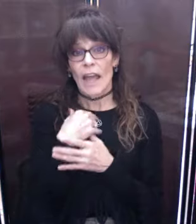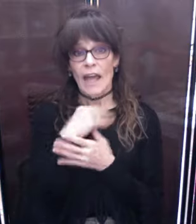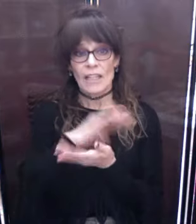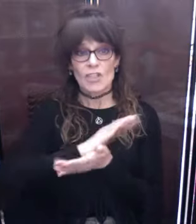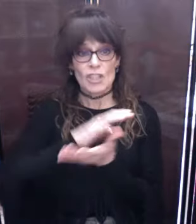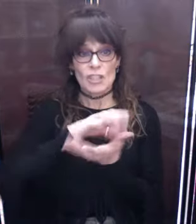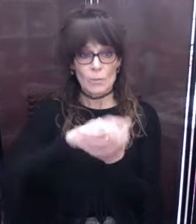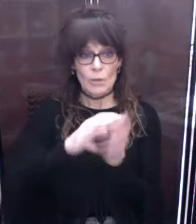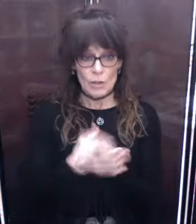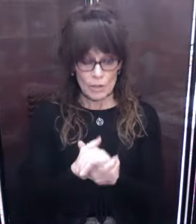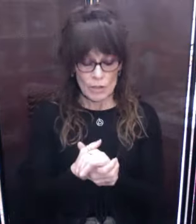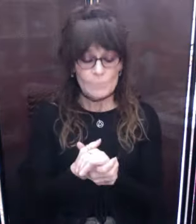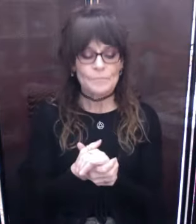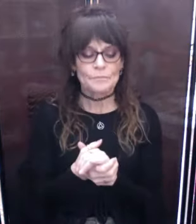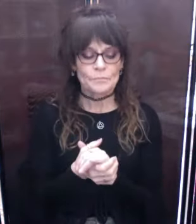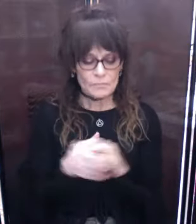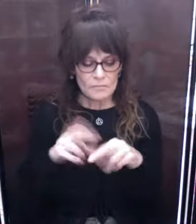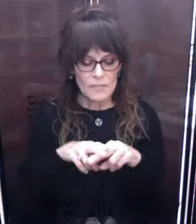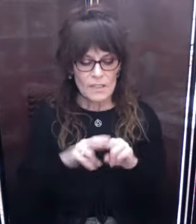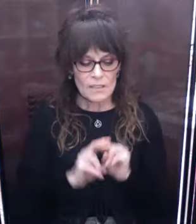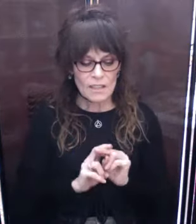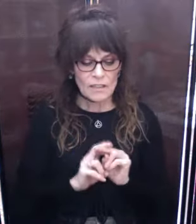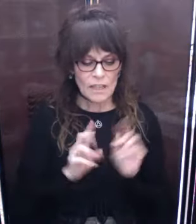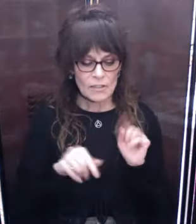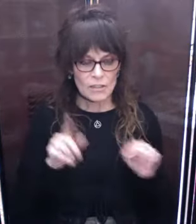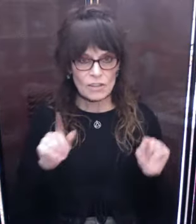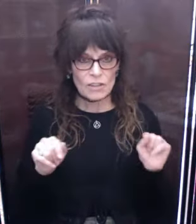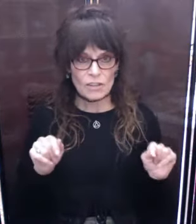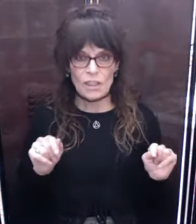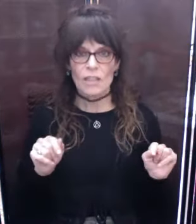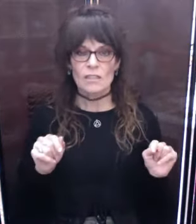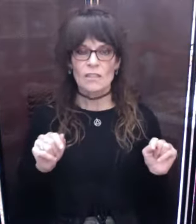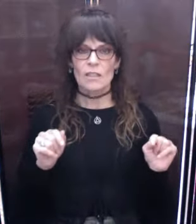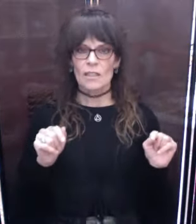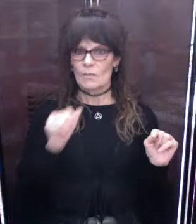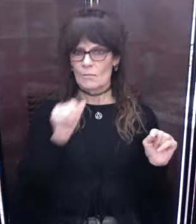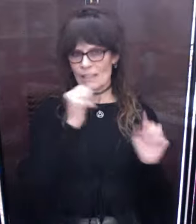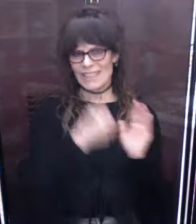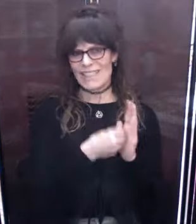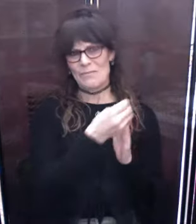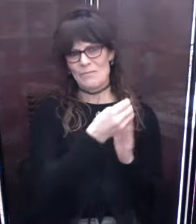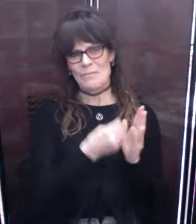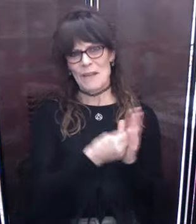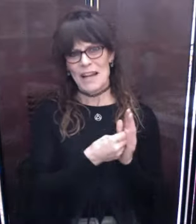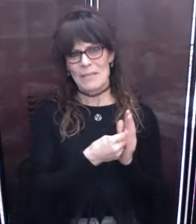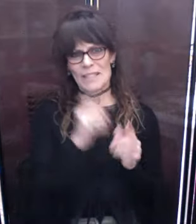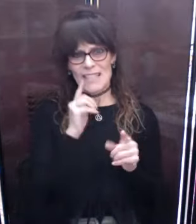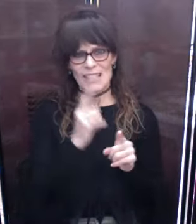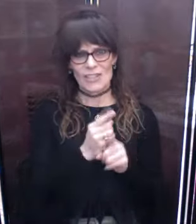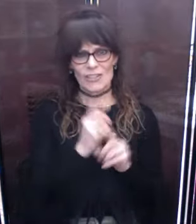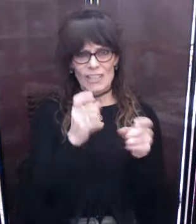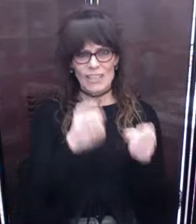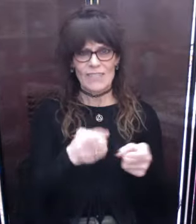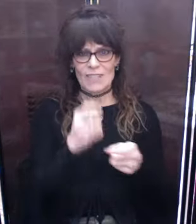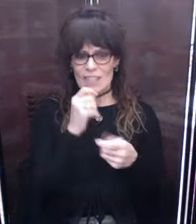there, and such and such, but I didn't get her a mug yet, and I didn't have a credit card or anything like that. I only had the cash that I